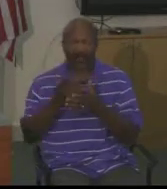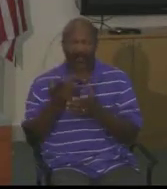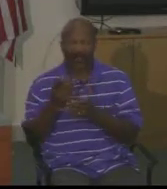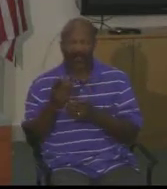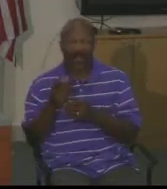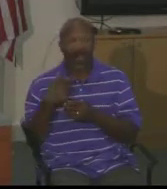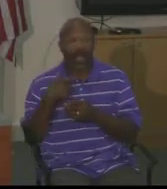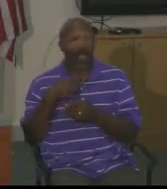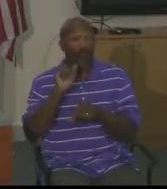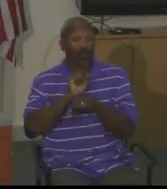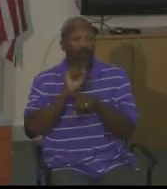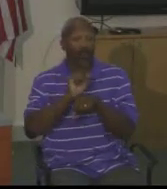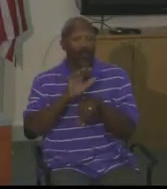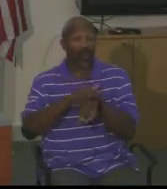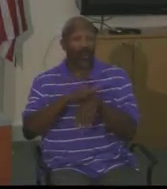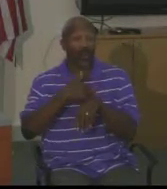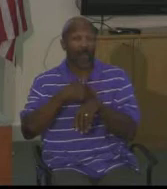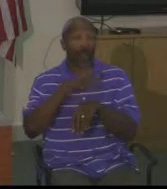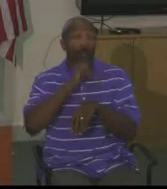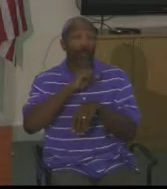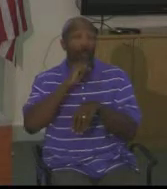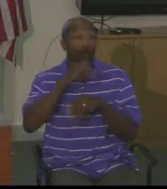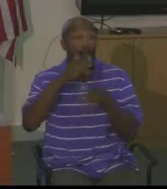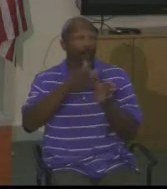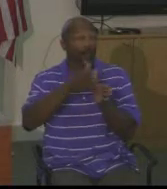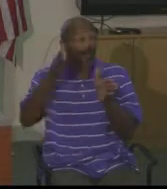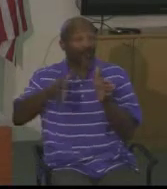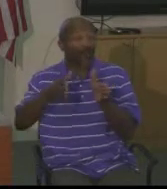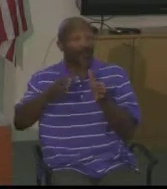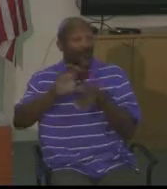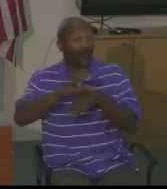When I was working on my old neighbor's computer,